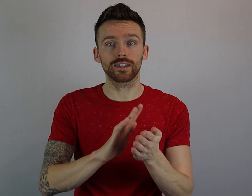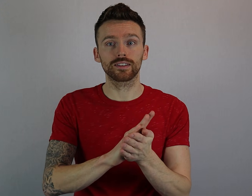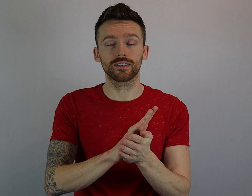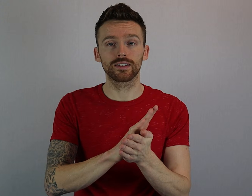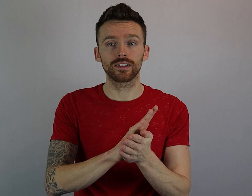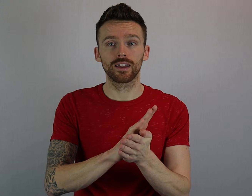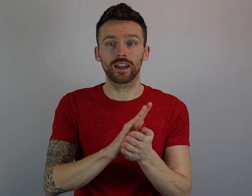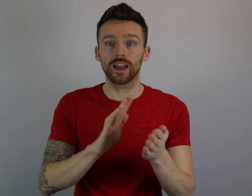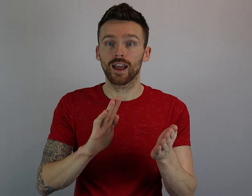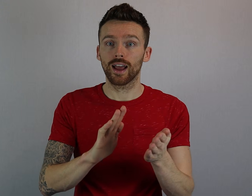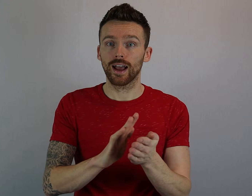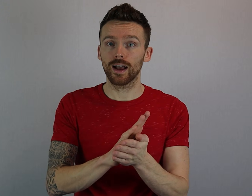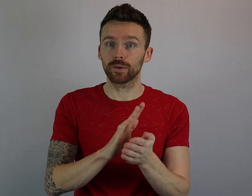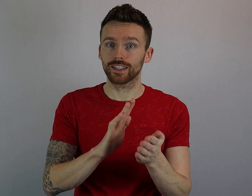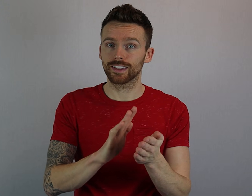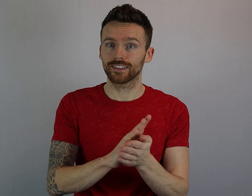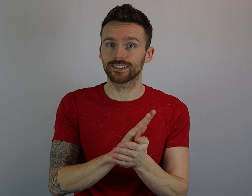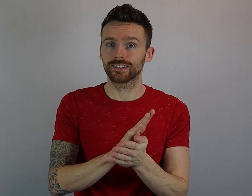twice. Happy.